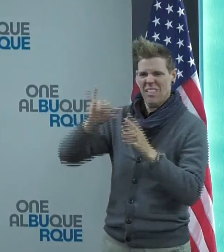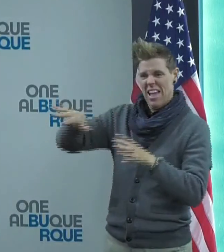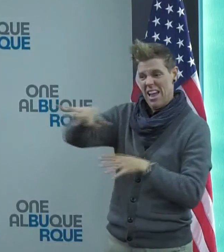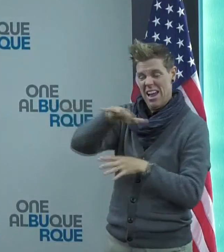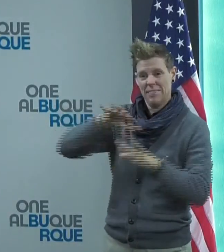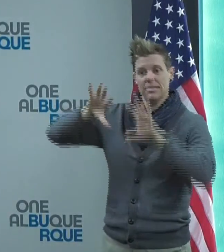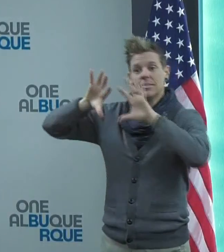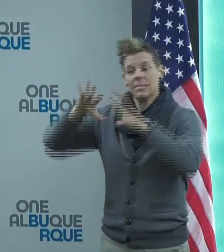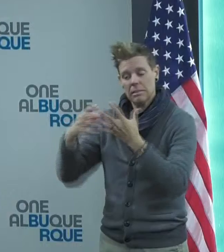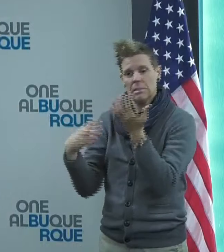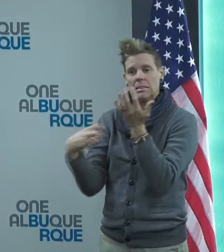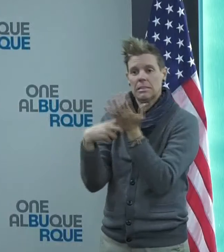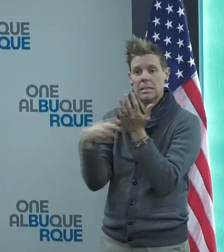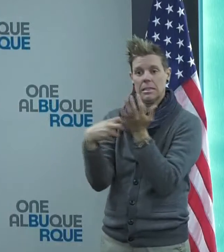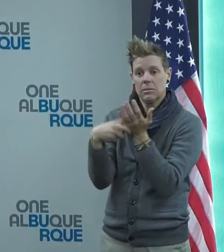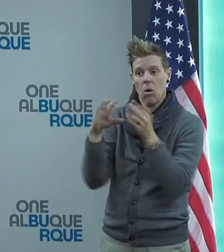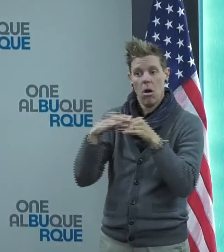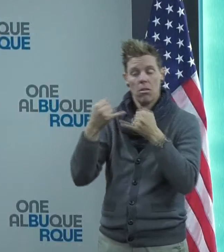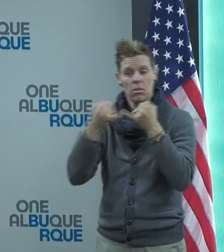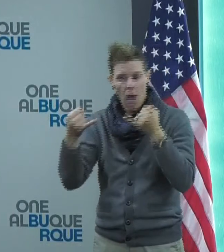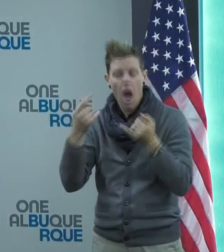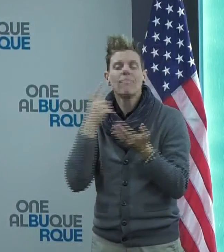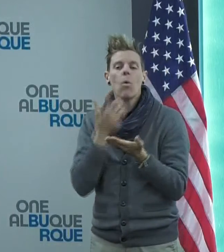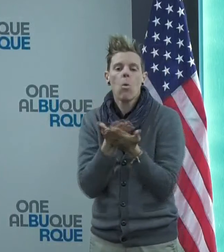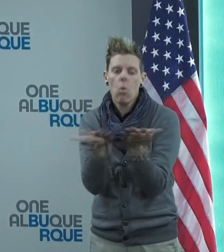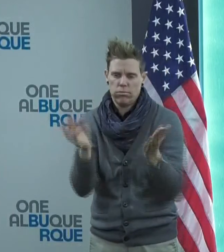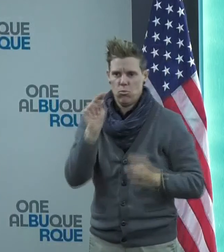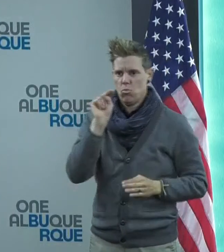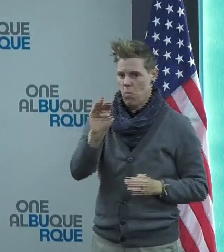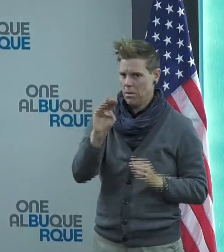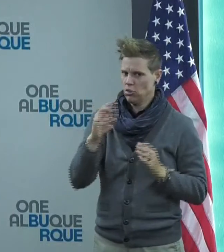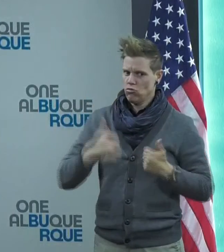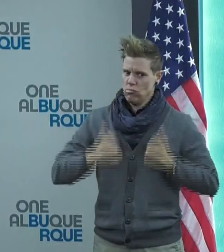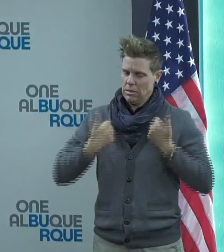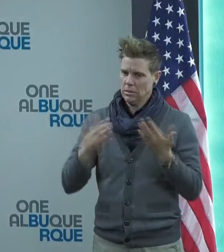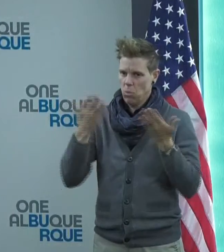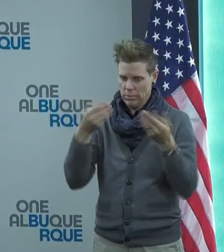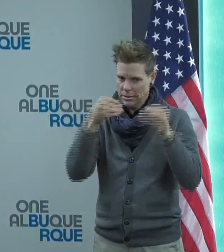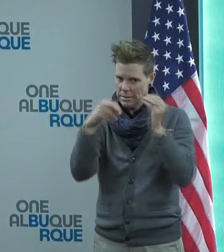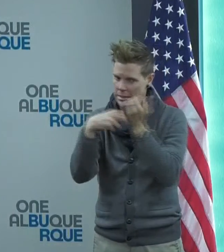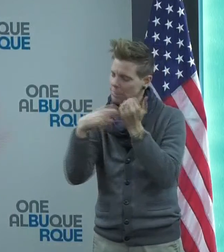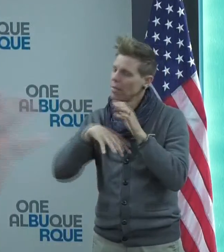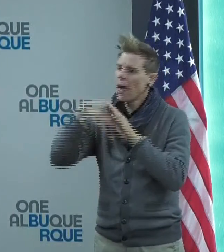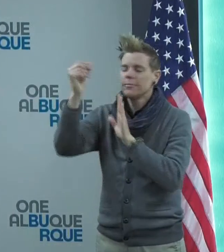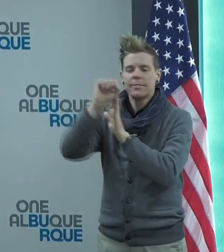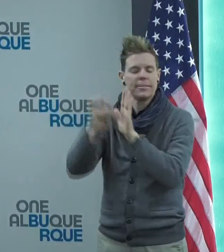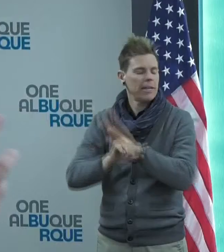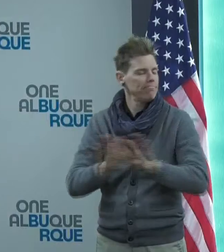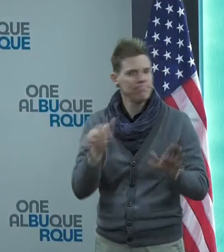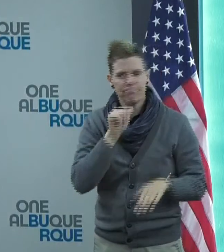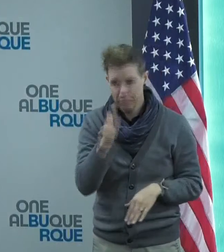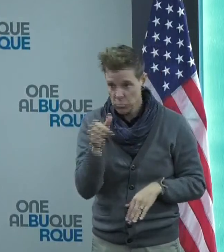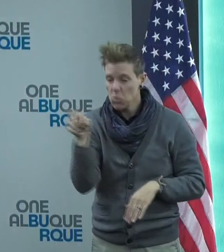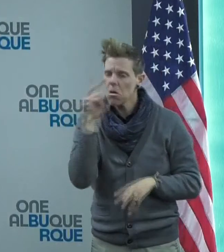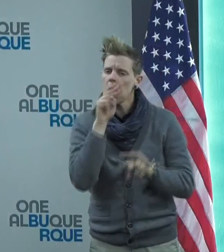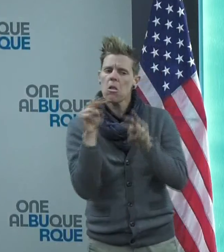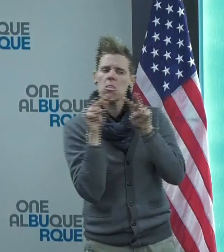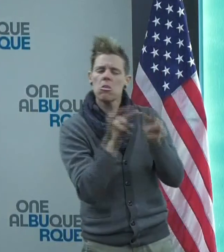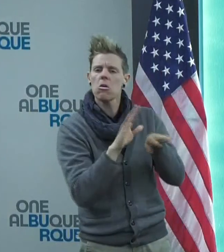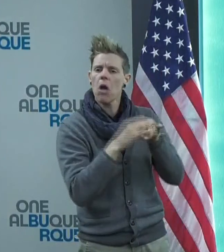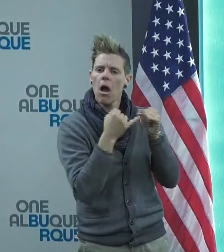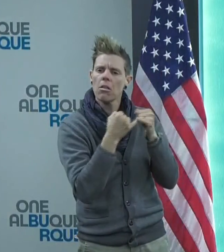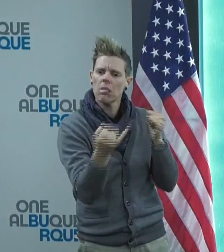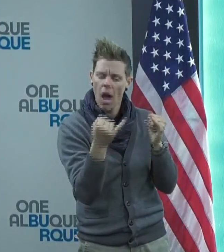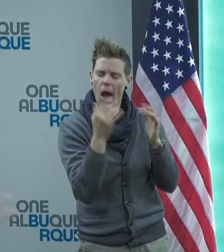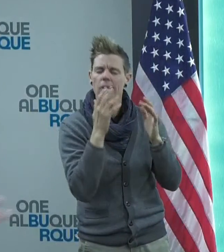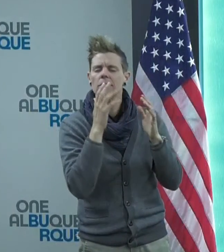can check their website. That's, again, additional regulations and restrictions based on COVID. There's numerous ways to demonstrate